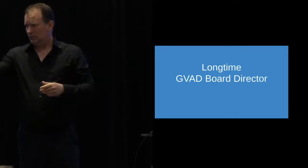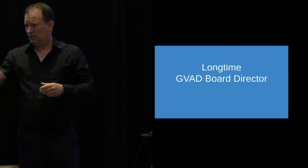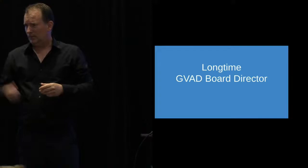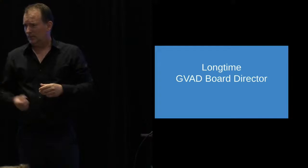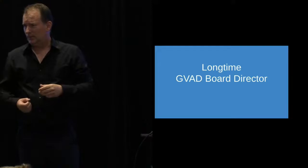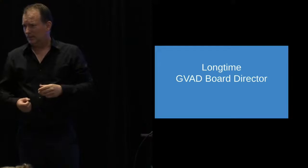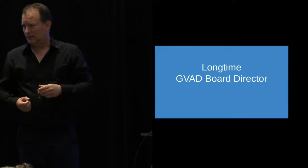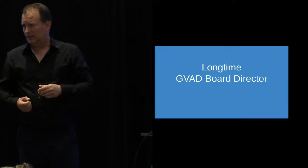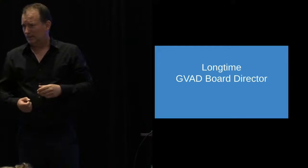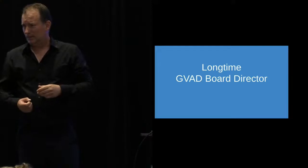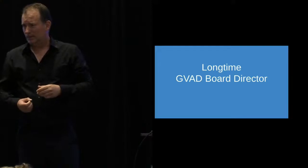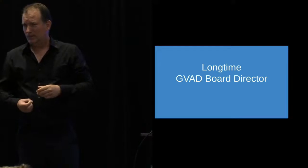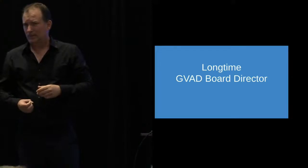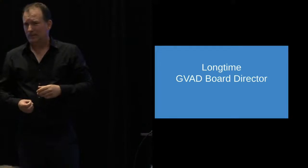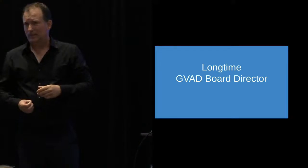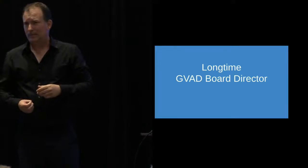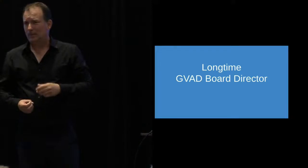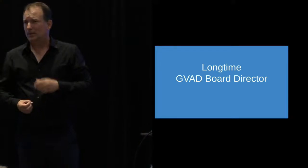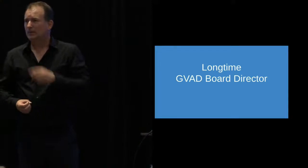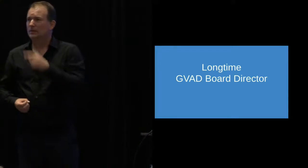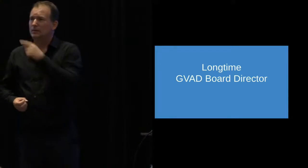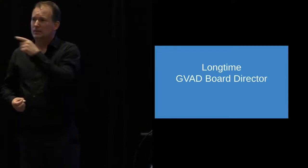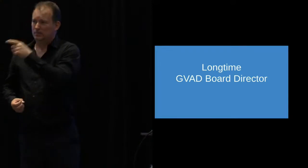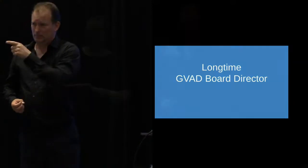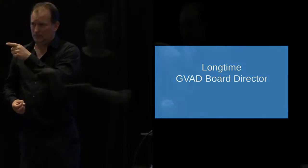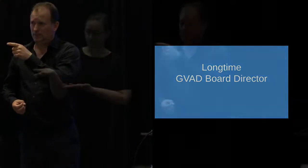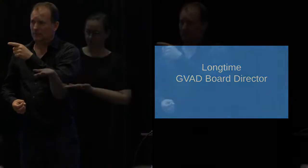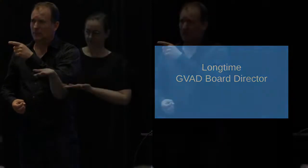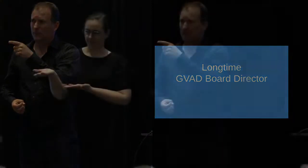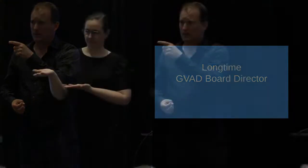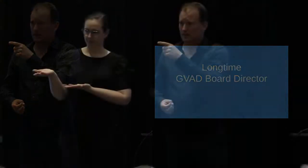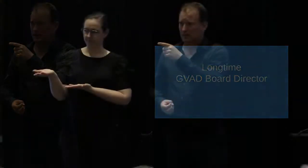Donna, if you would stand, if you can.